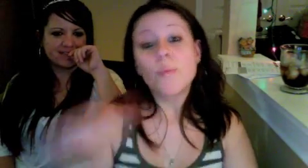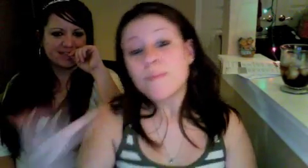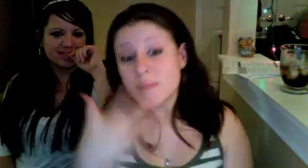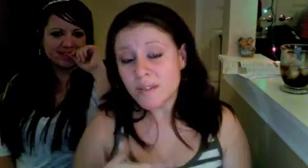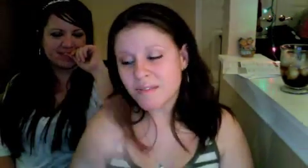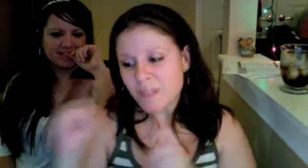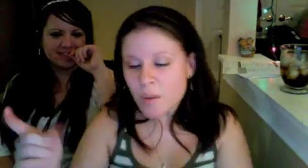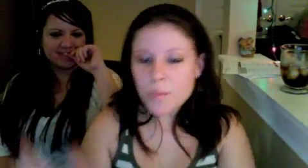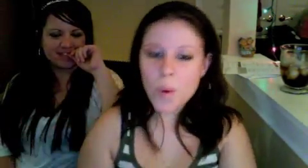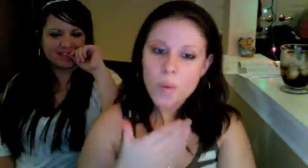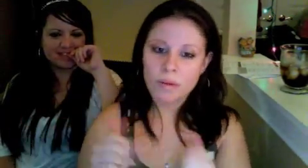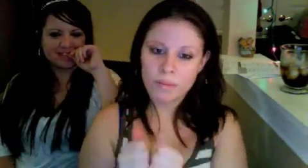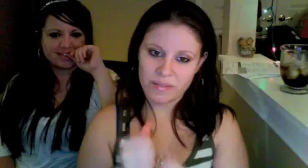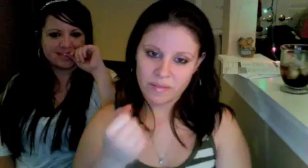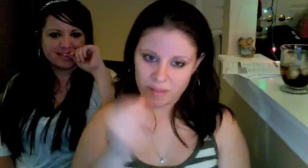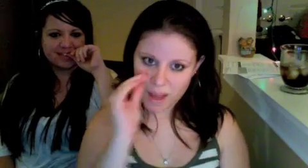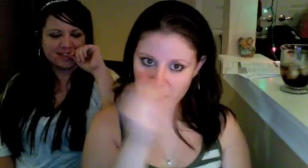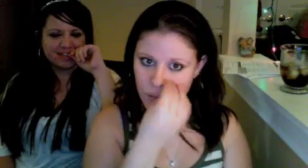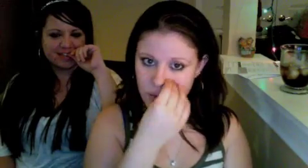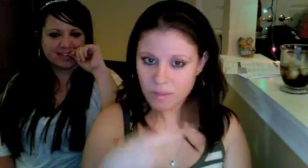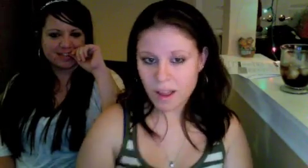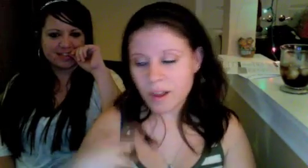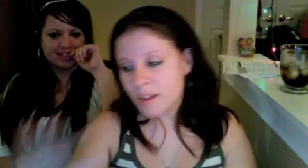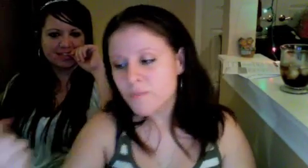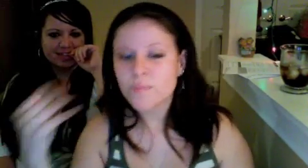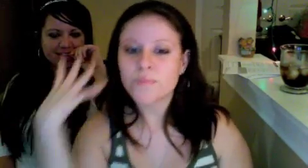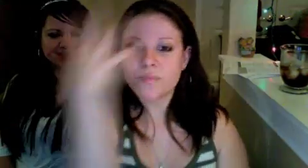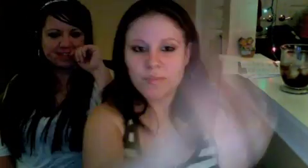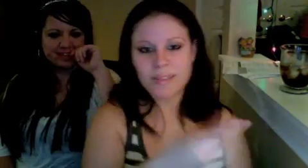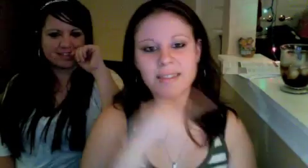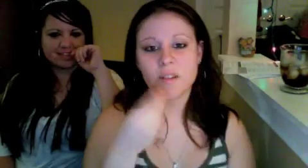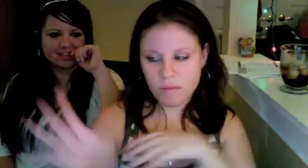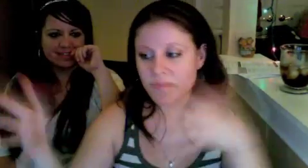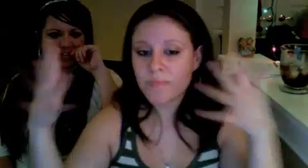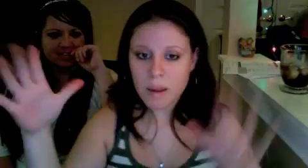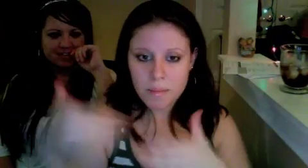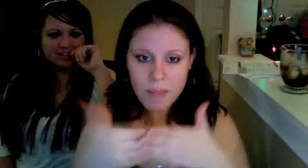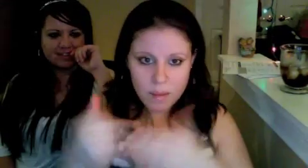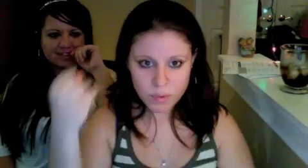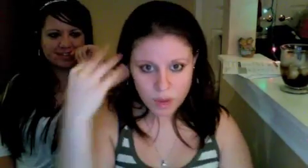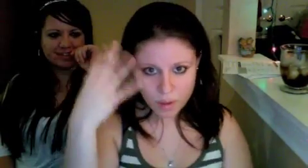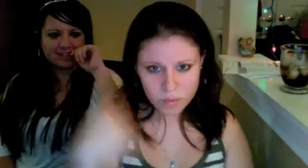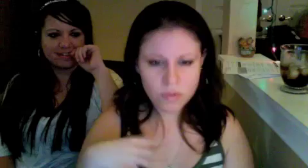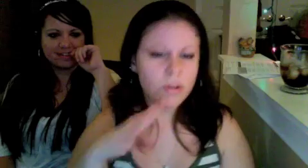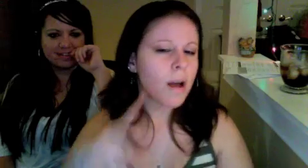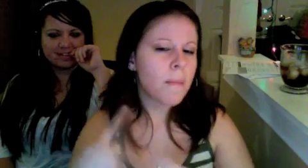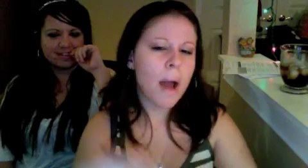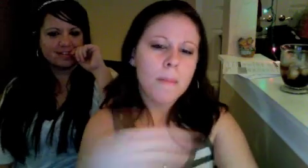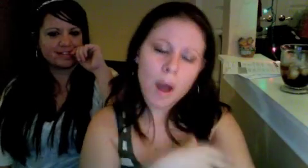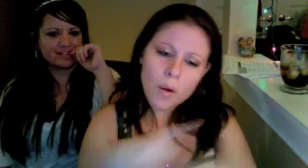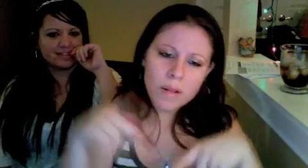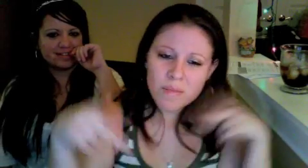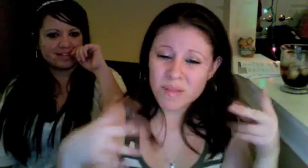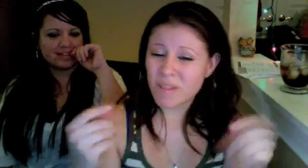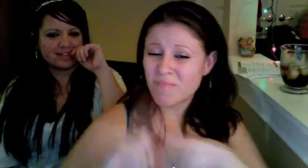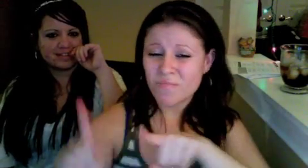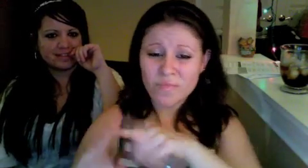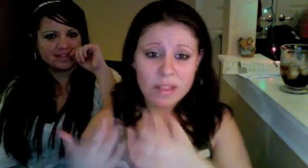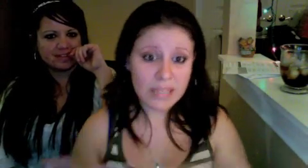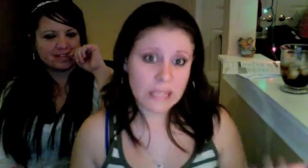gave her a poem with flowers. Then I took her out to dinner after her cousin's shower. We talked about power to the people and such. We